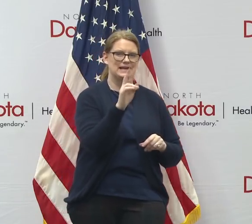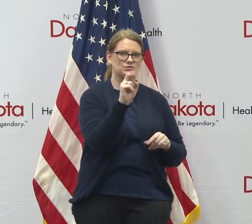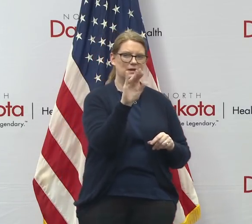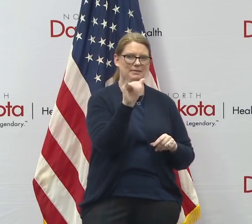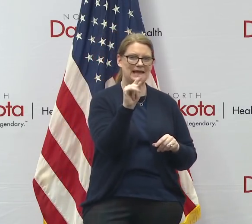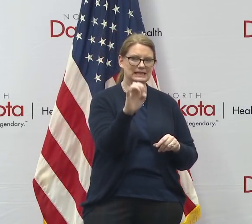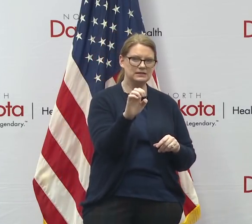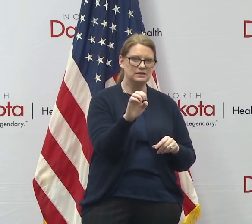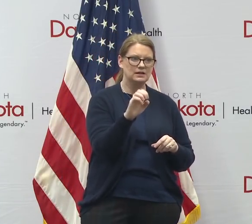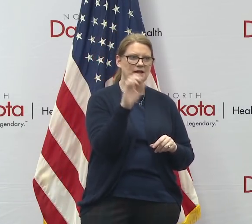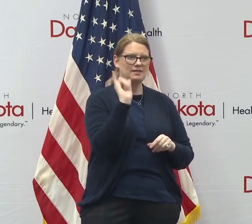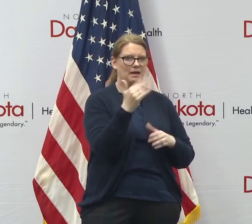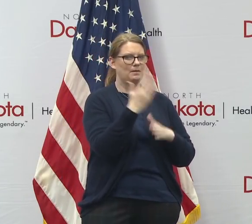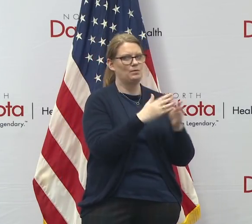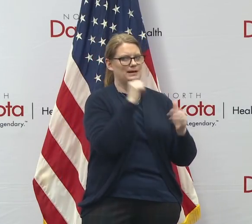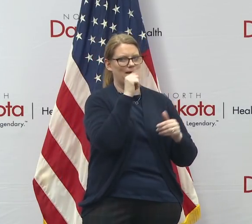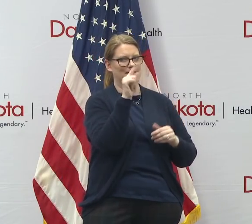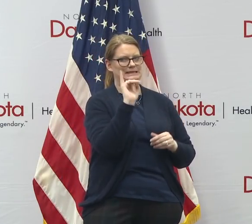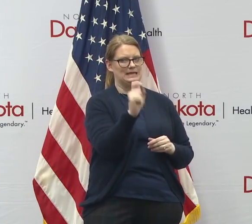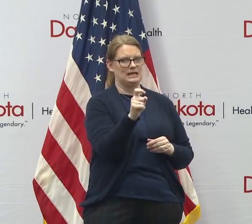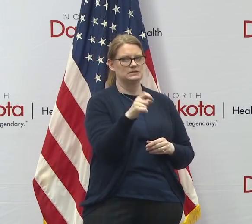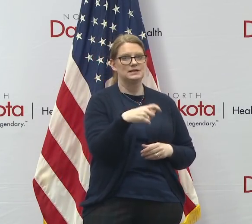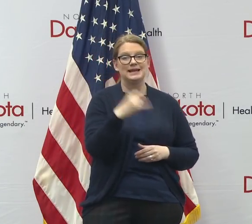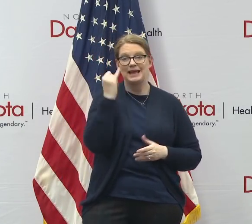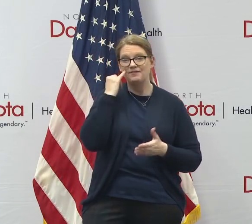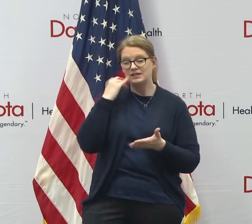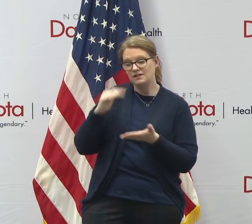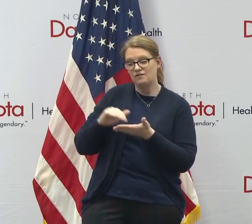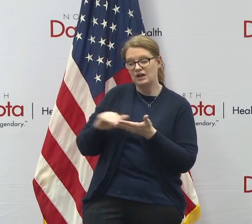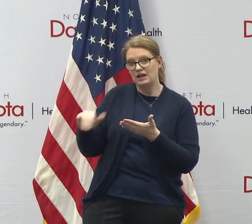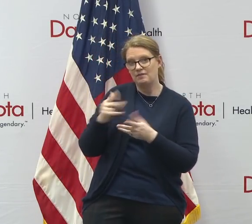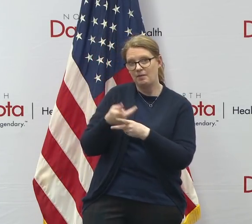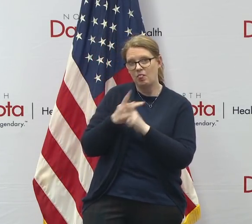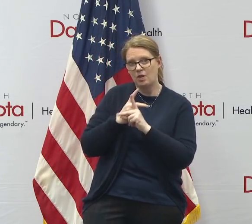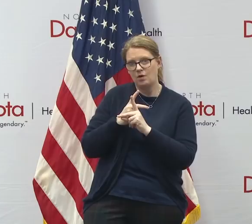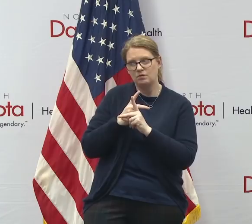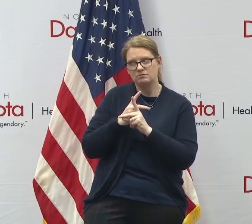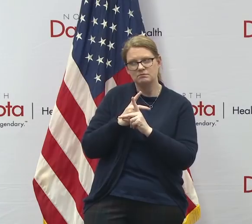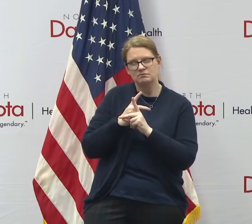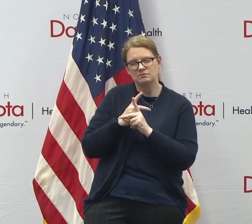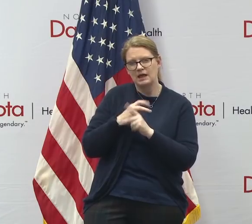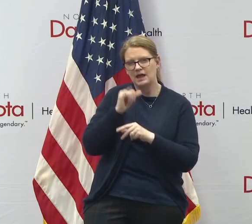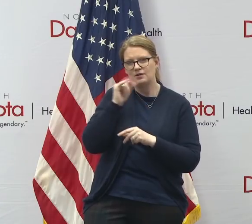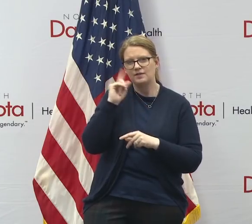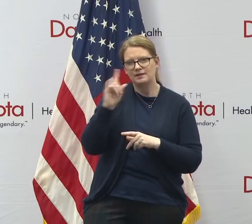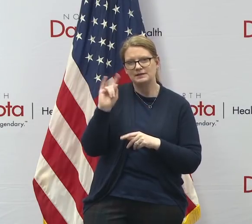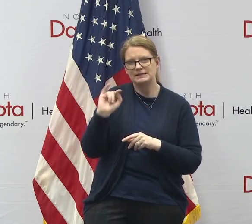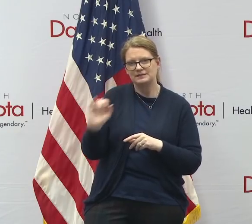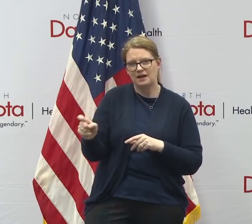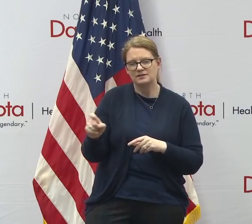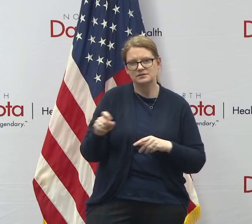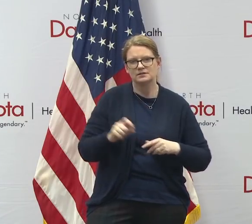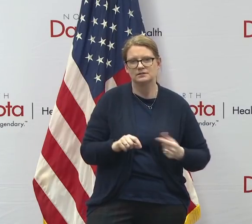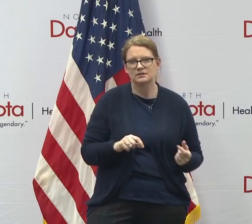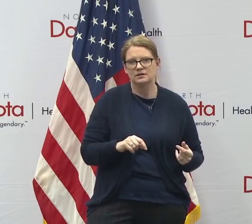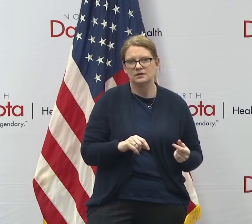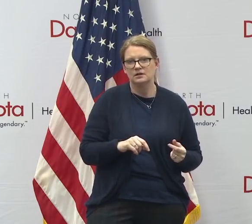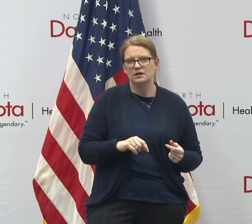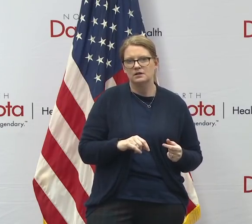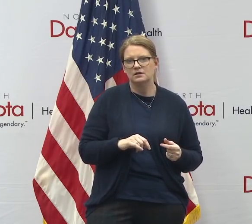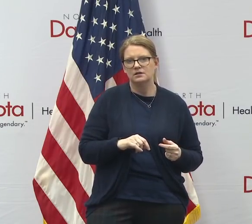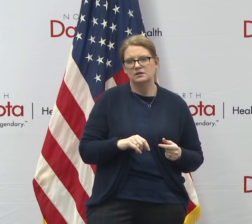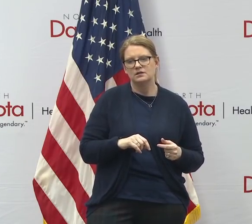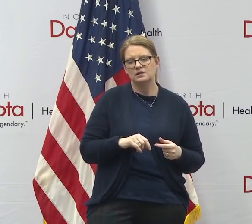part would not be taxed. If it's a forgivable loan, I doubt that would be taxed. But I think to say that they've applied